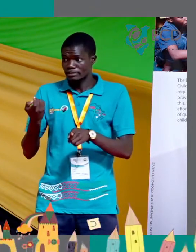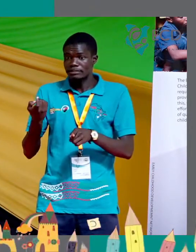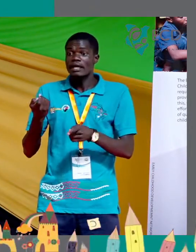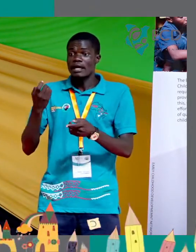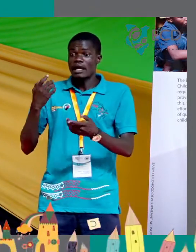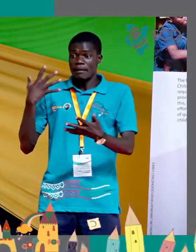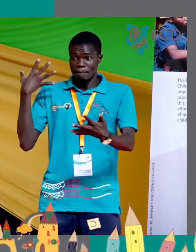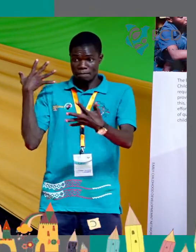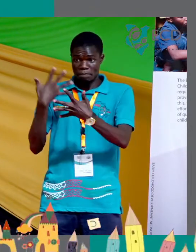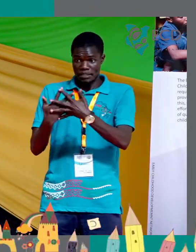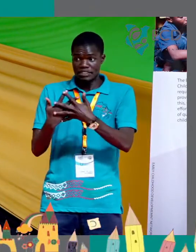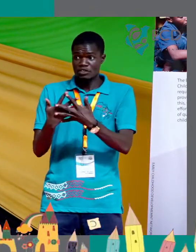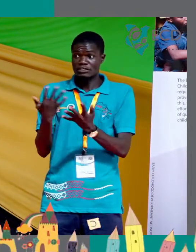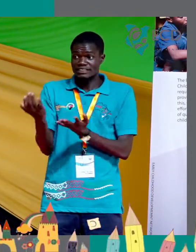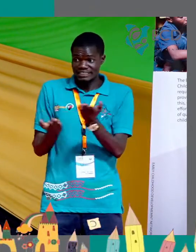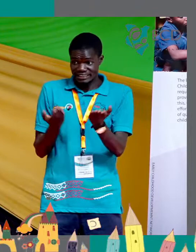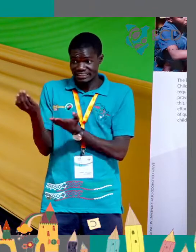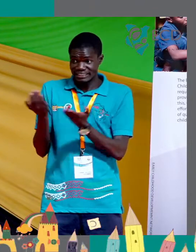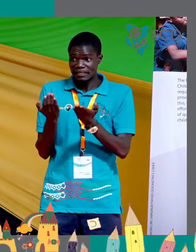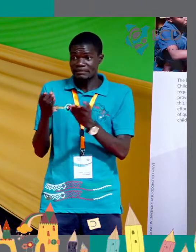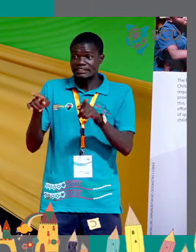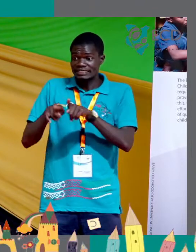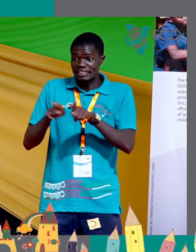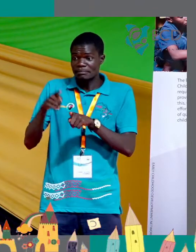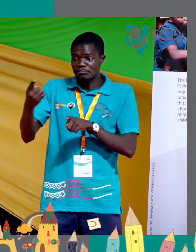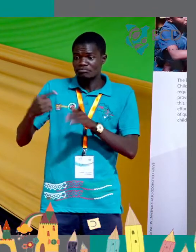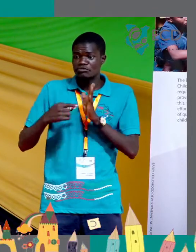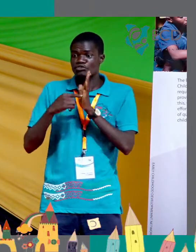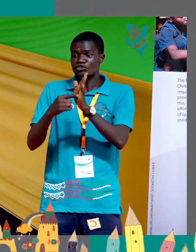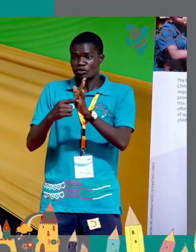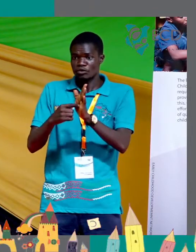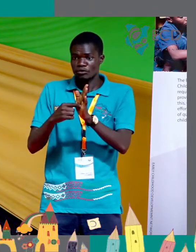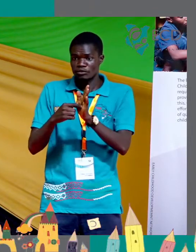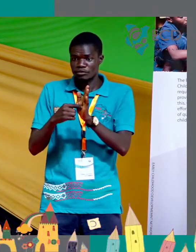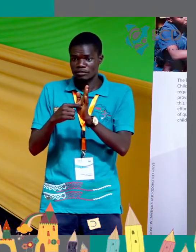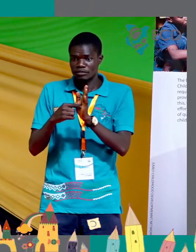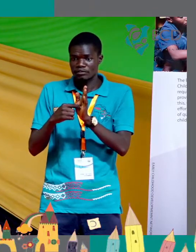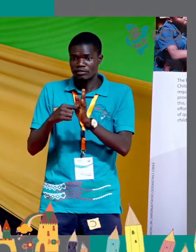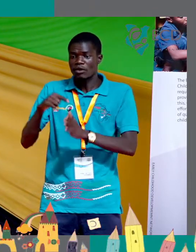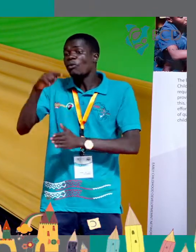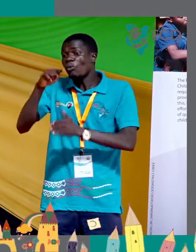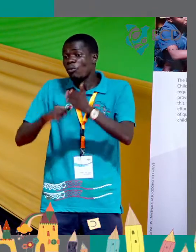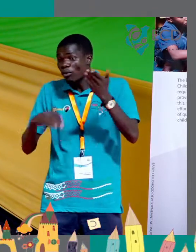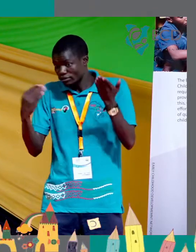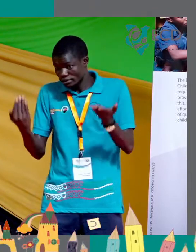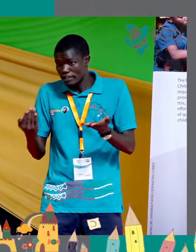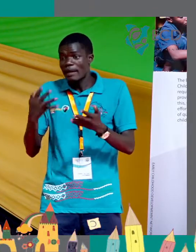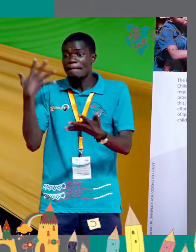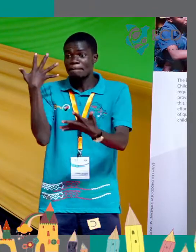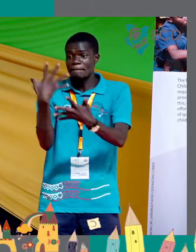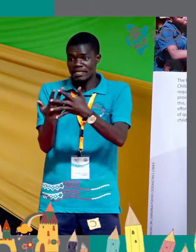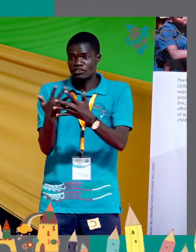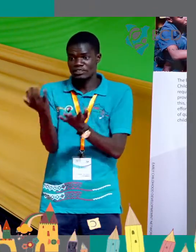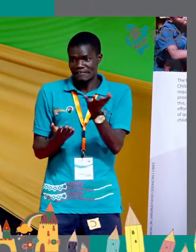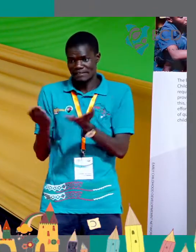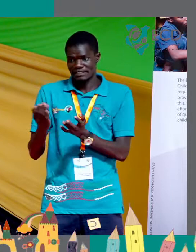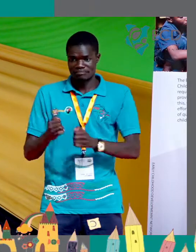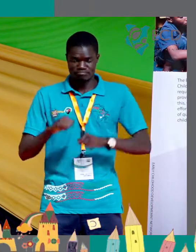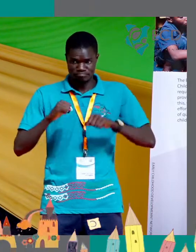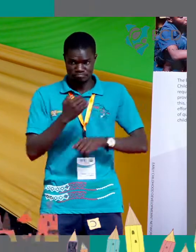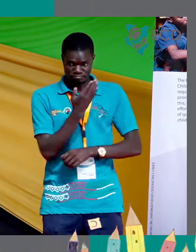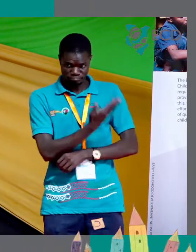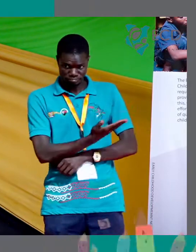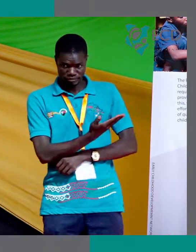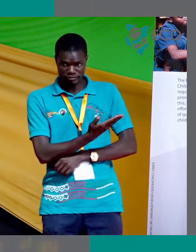Prison Service, to also take us through a journey of just reflecting on what it means for the prison service and the child in